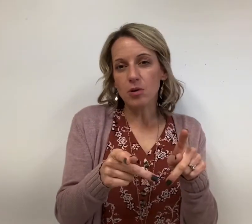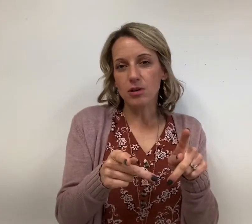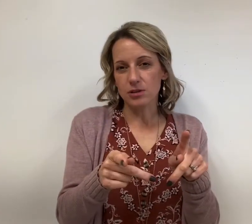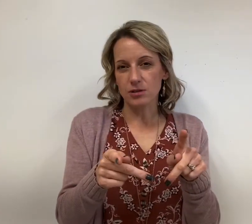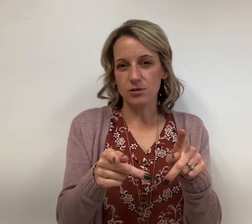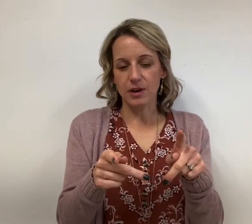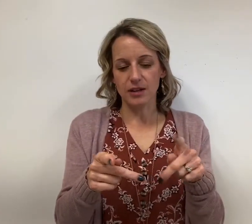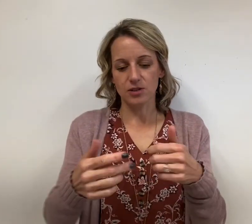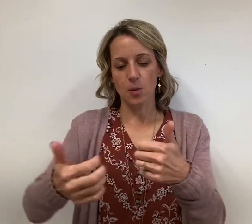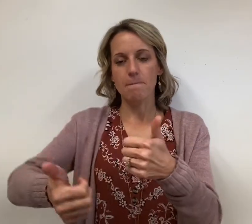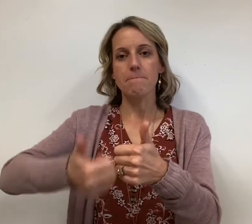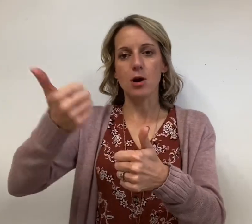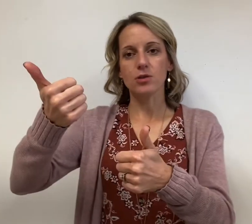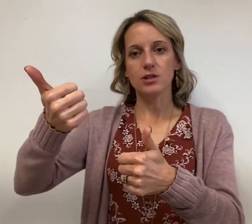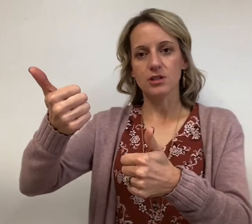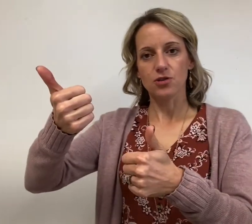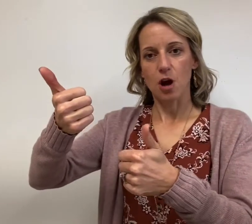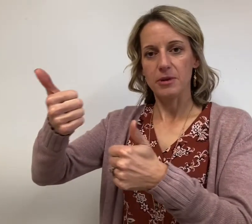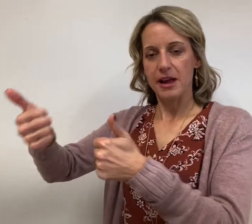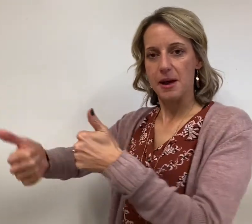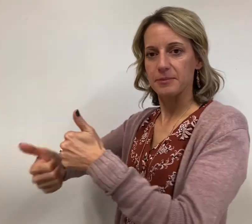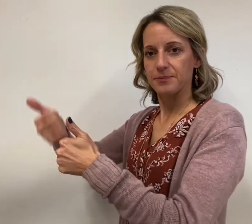are a certain way. So most, your dominant hand.